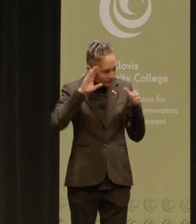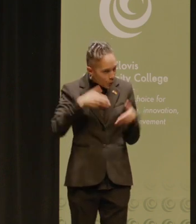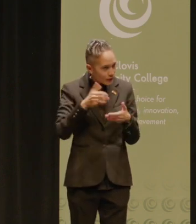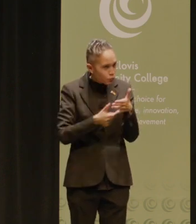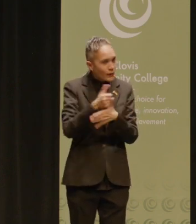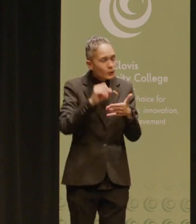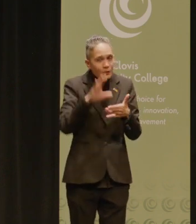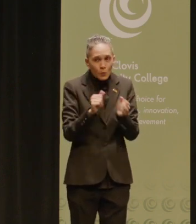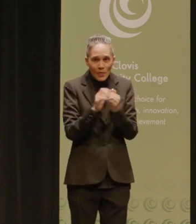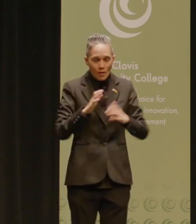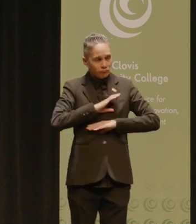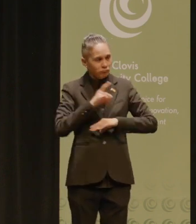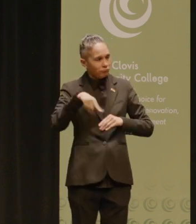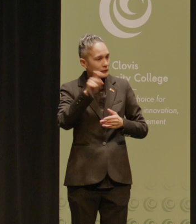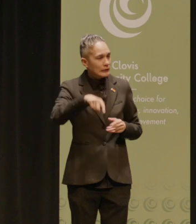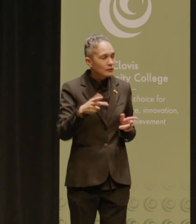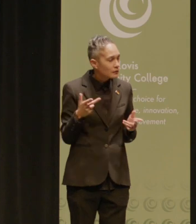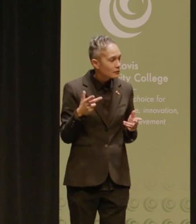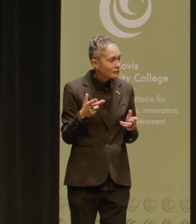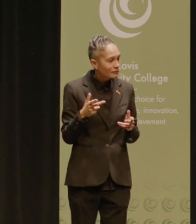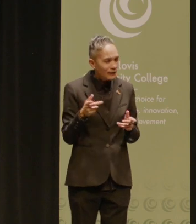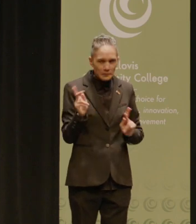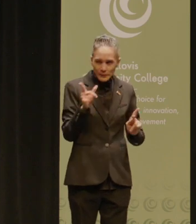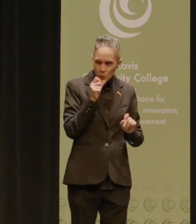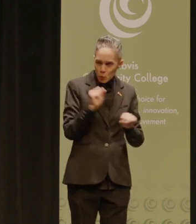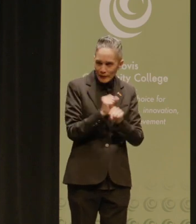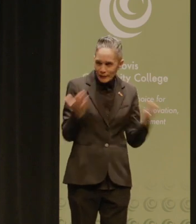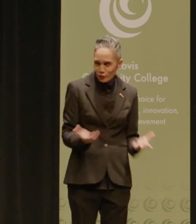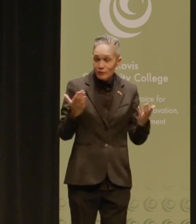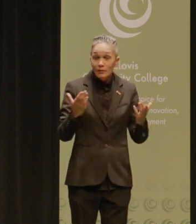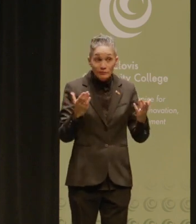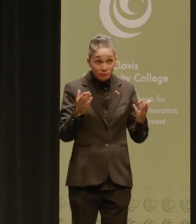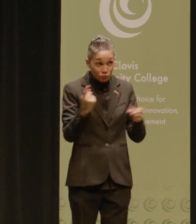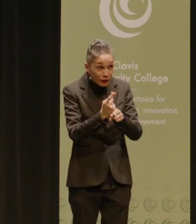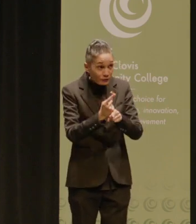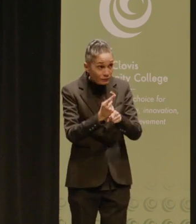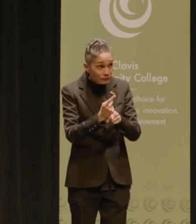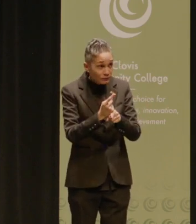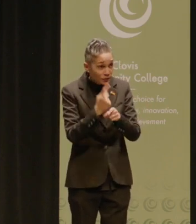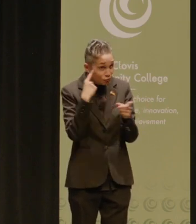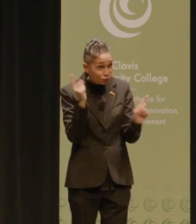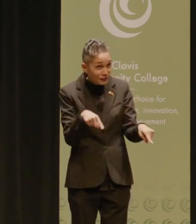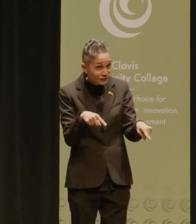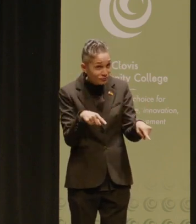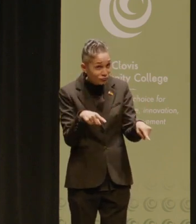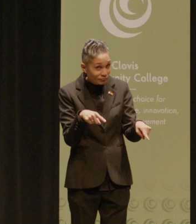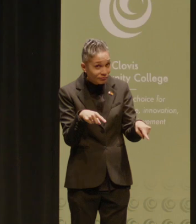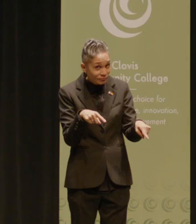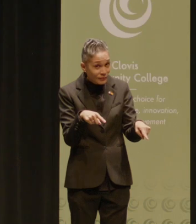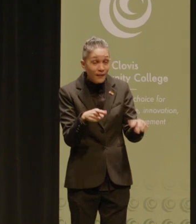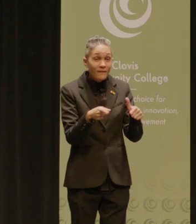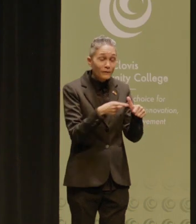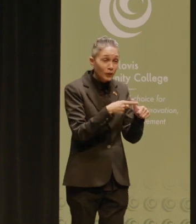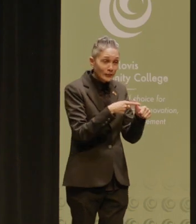meeting the needs of the people who work here. And do you agree? Right? Put the oxygen mask on you